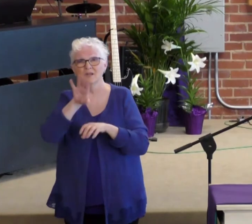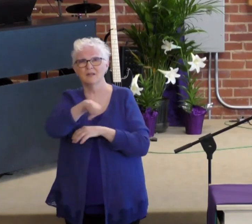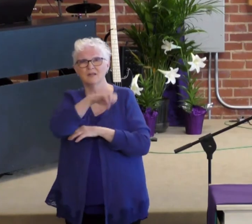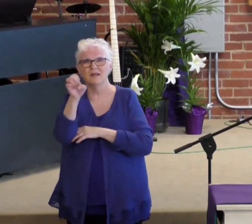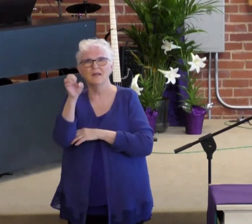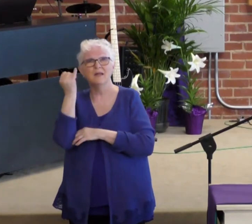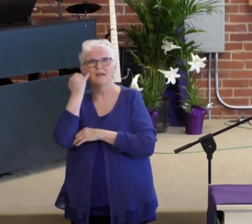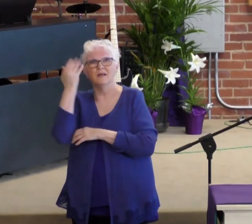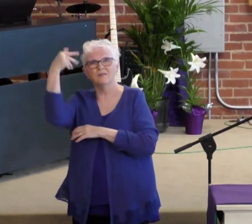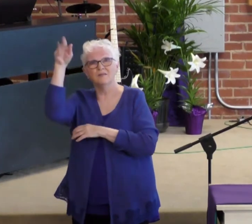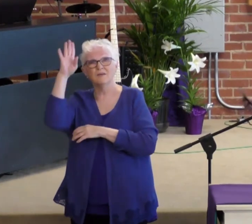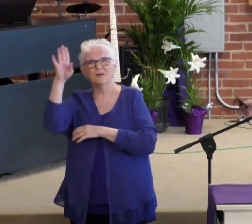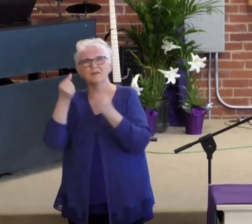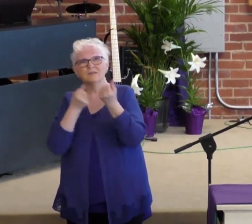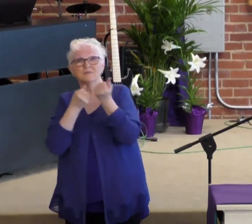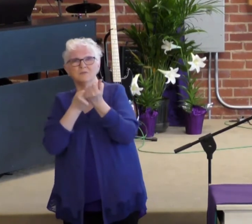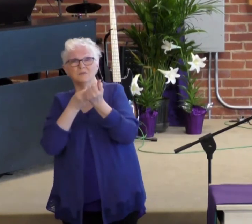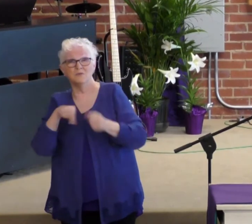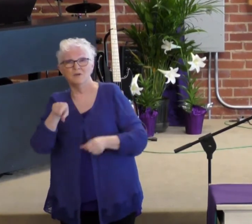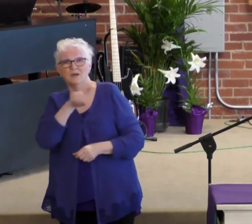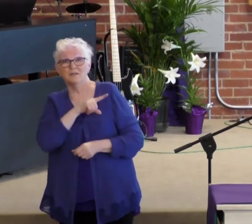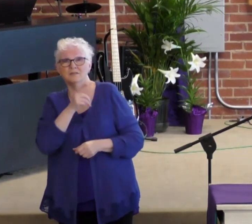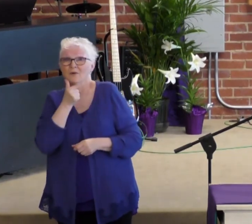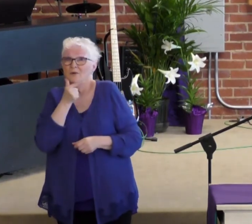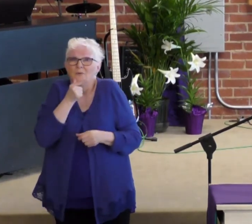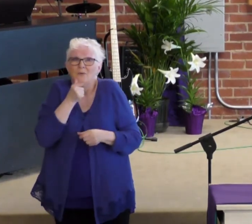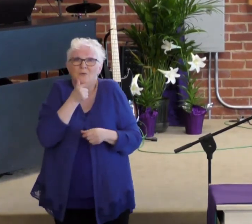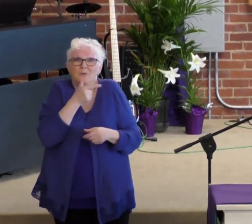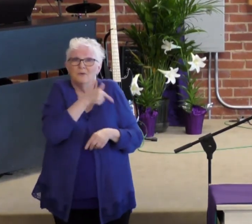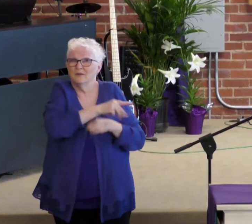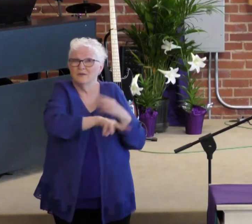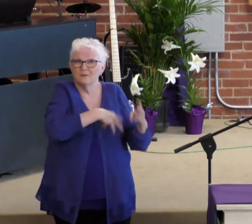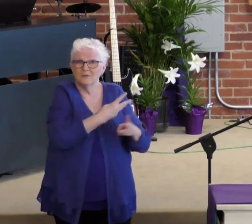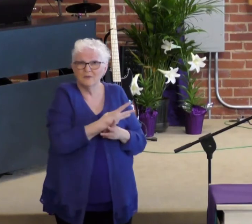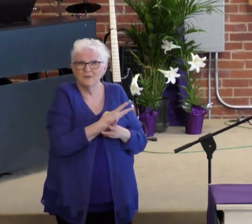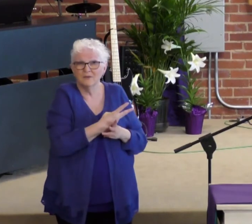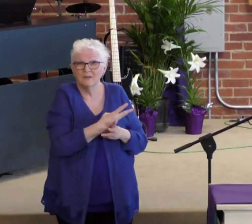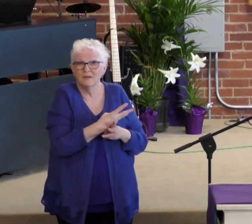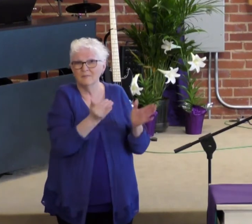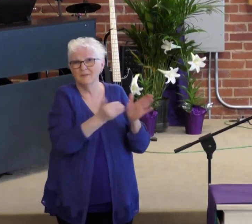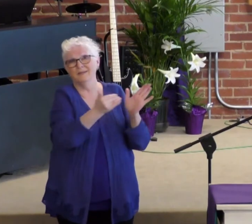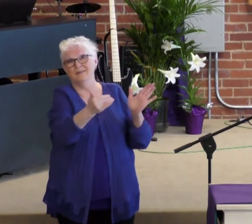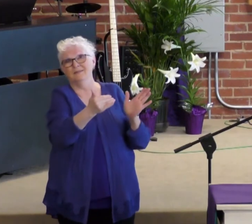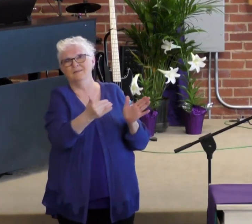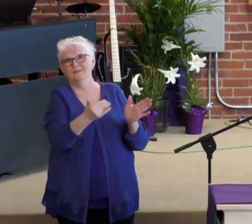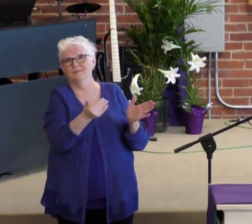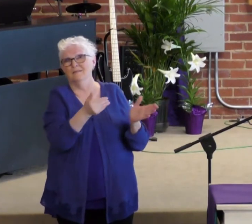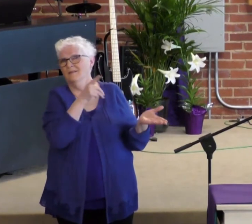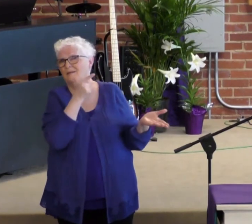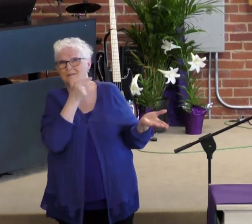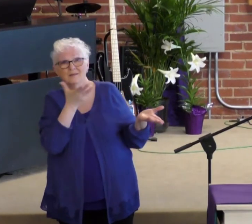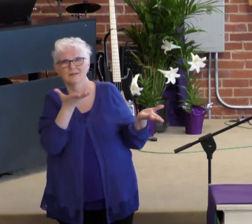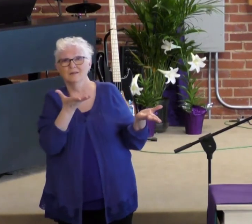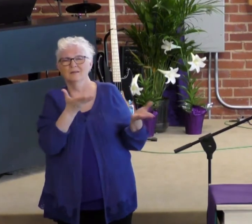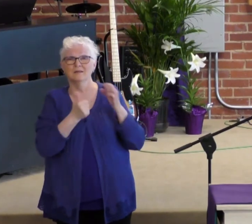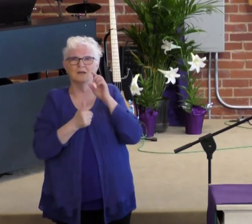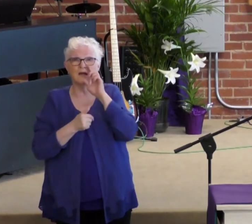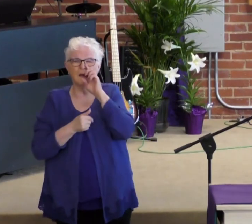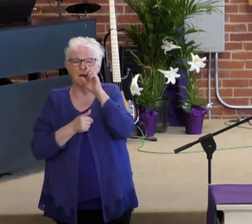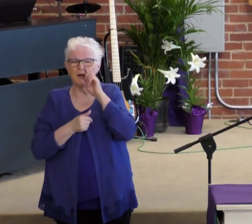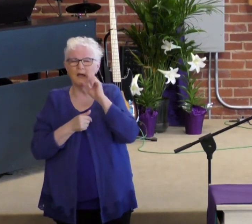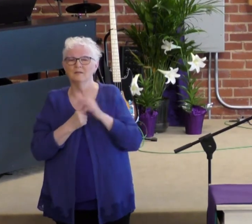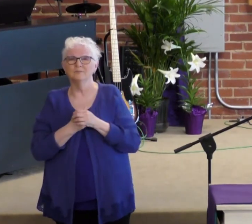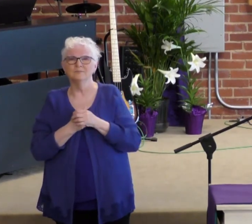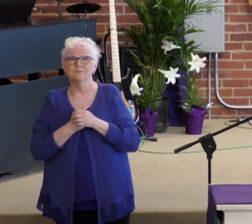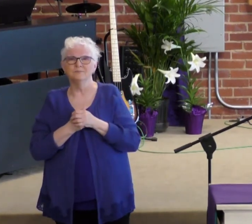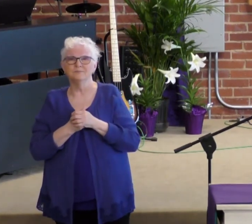be for us, who in the world could ever be against us? And so even though they were filled